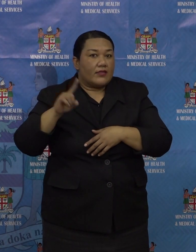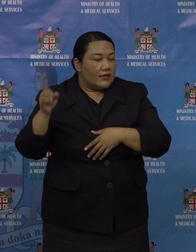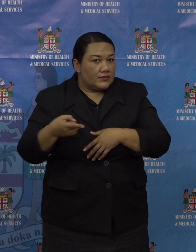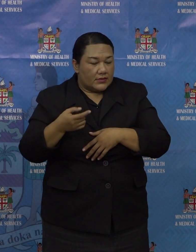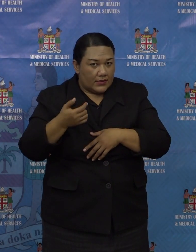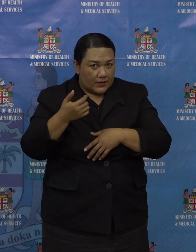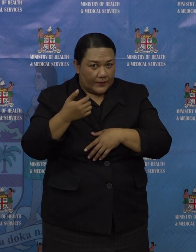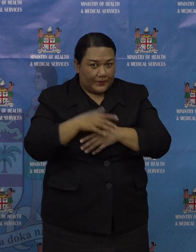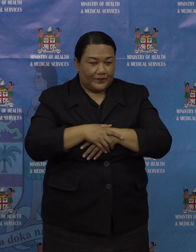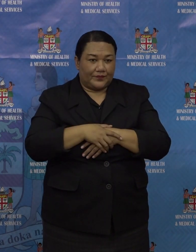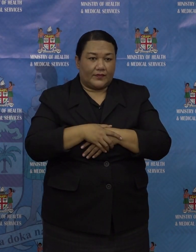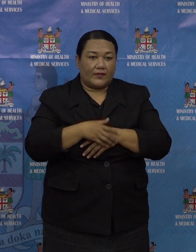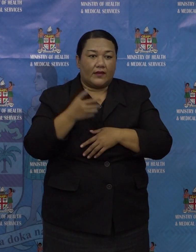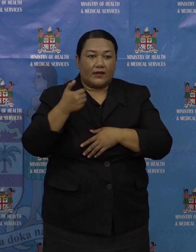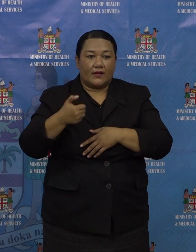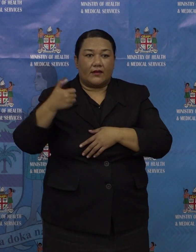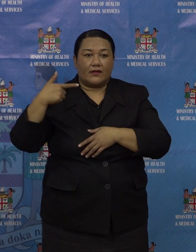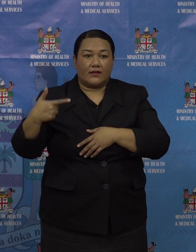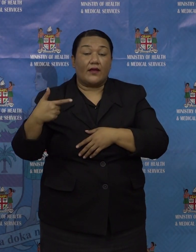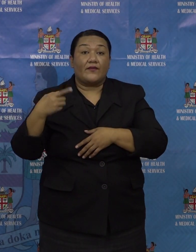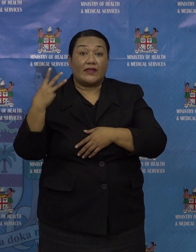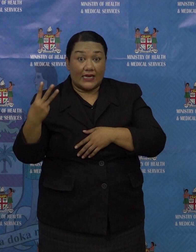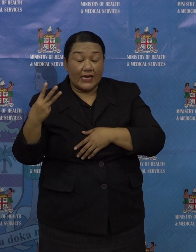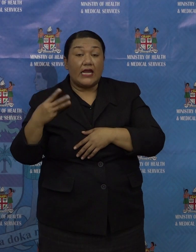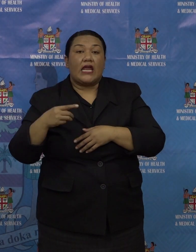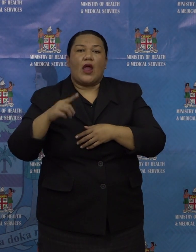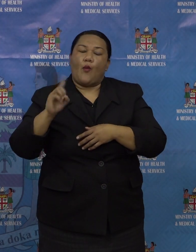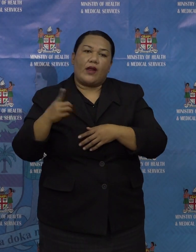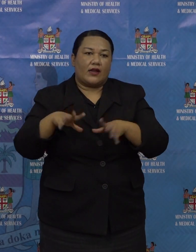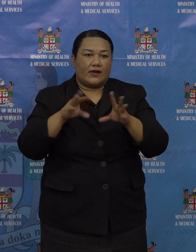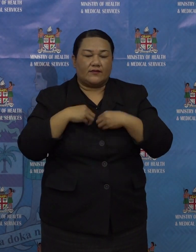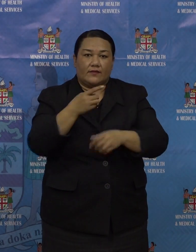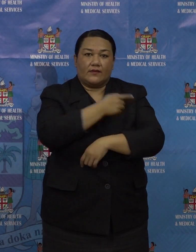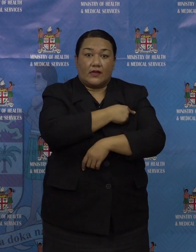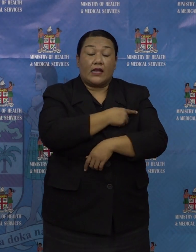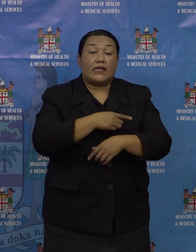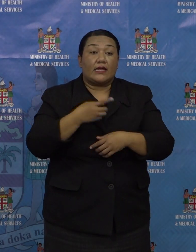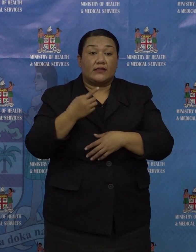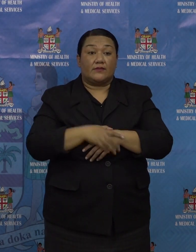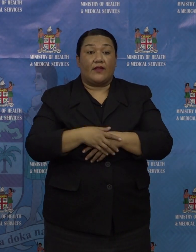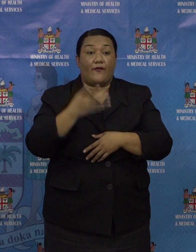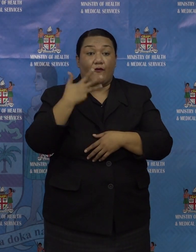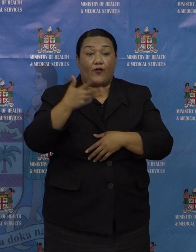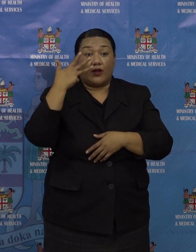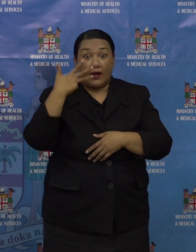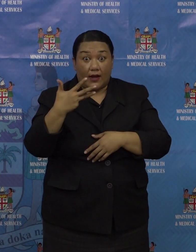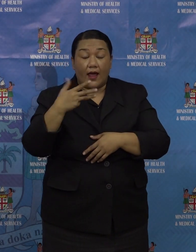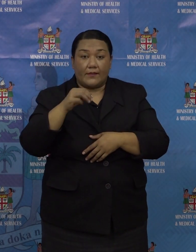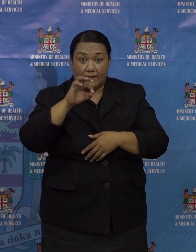196,873 have received their second dose. That means that 89.2% of our target population